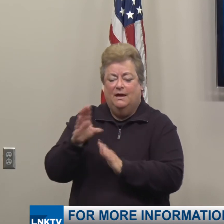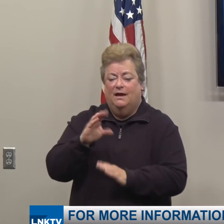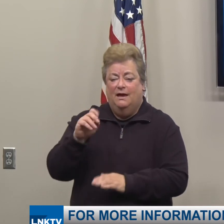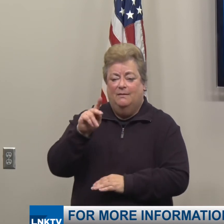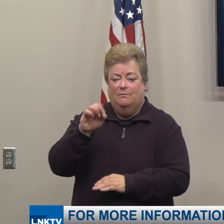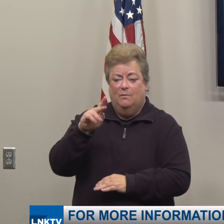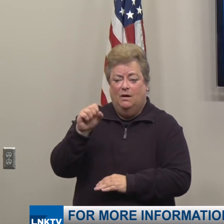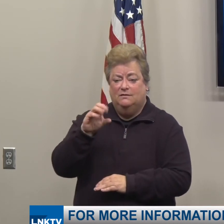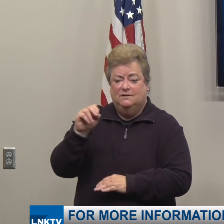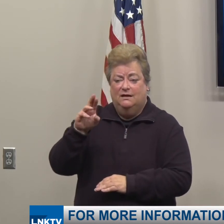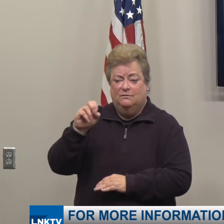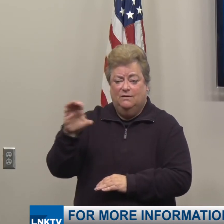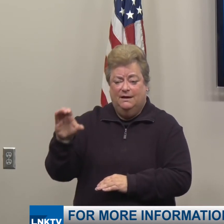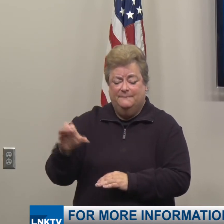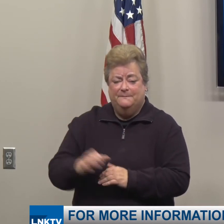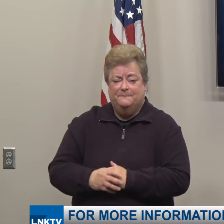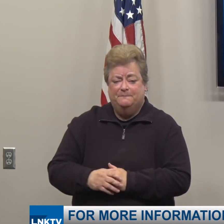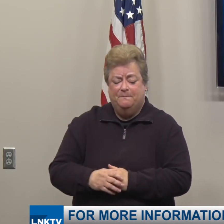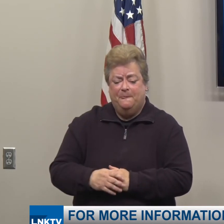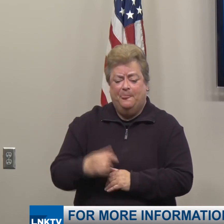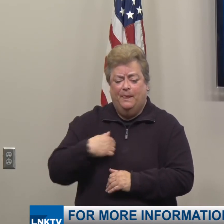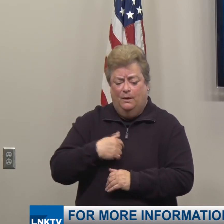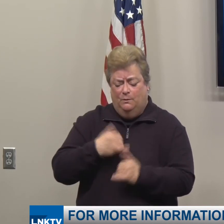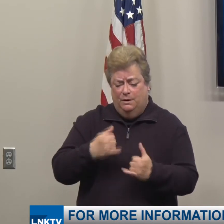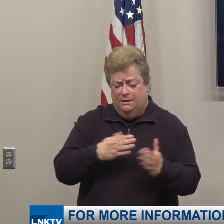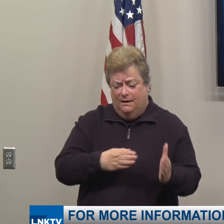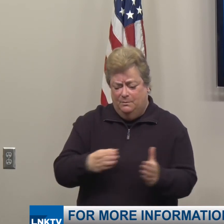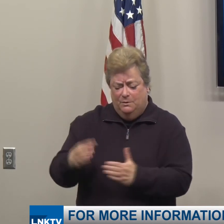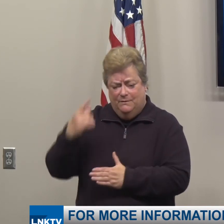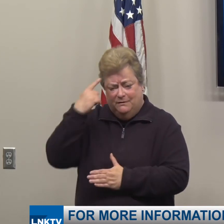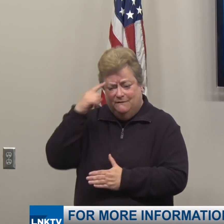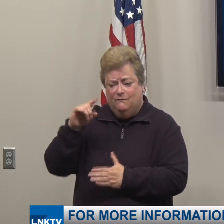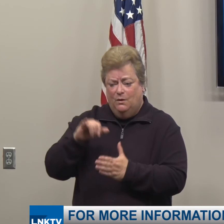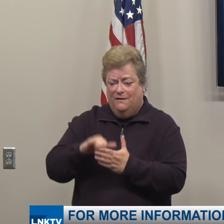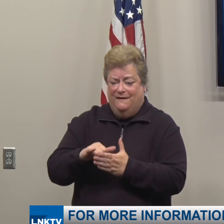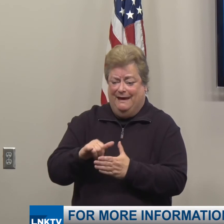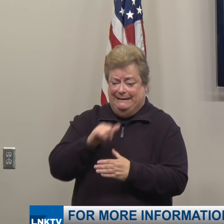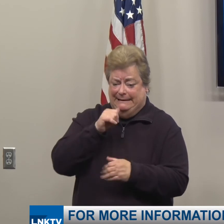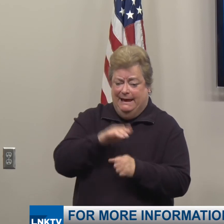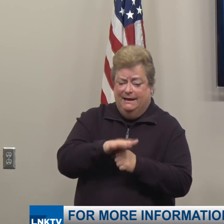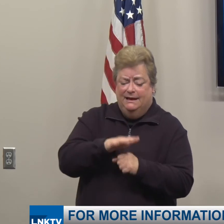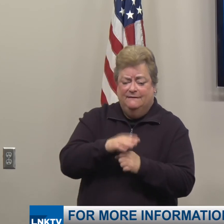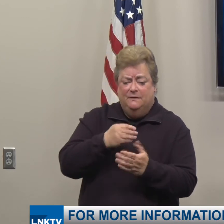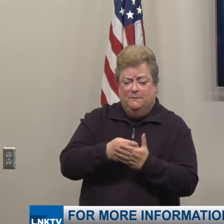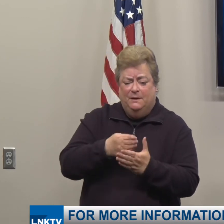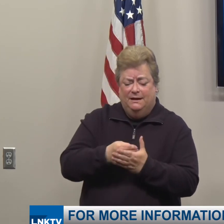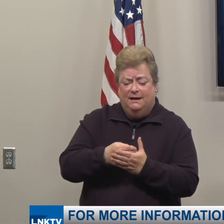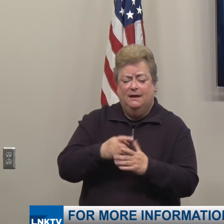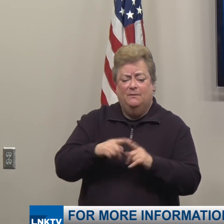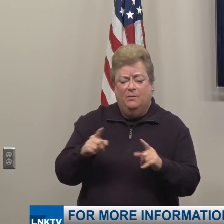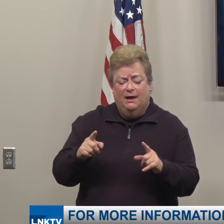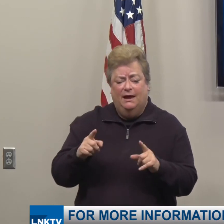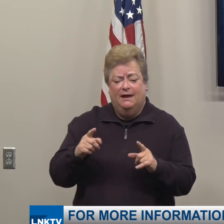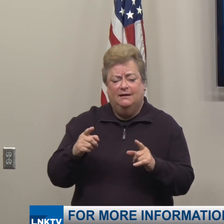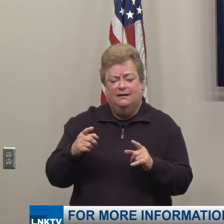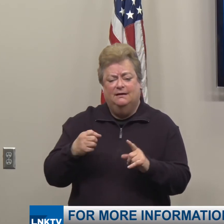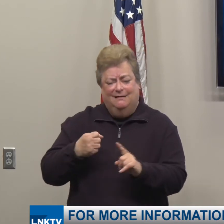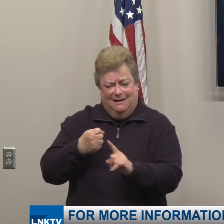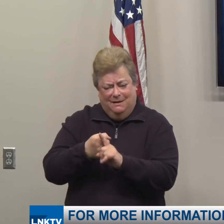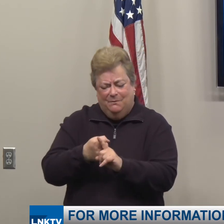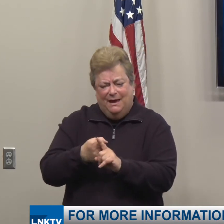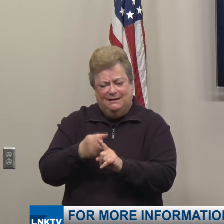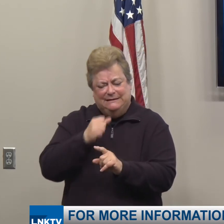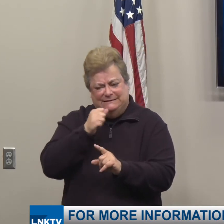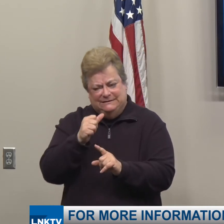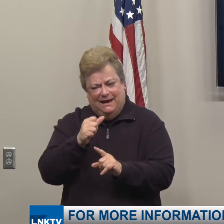and recreation. We are preparing for these potential shortfalls, but the actual impact at this point still remains